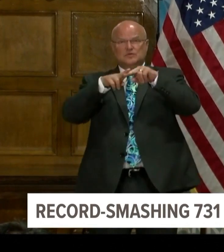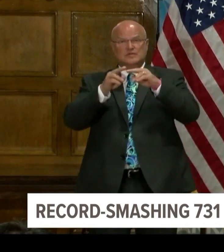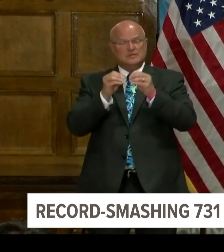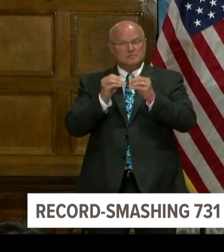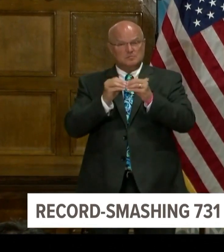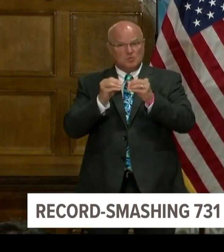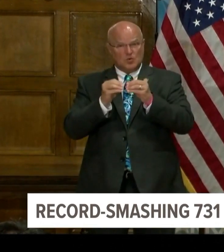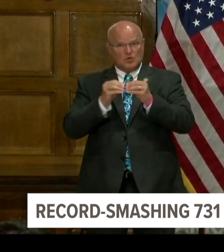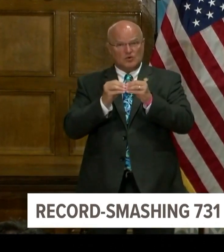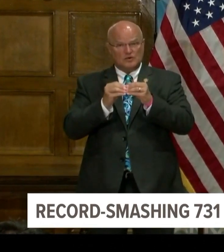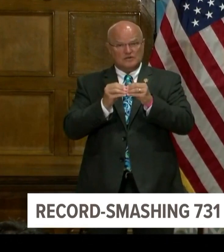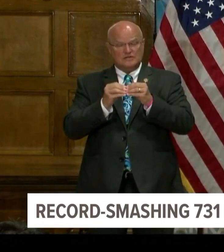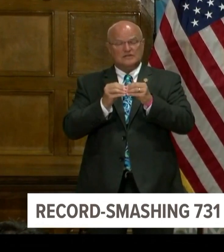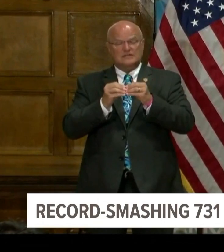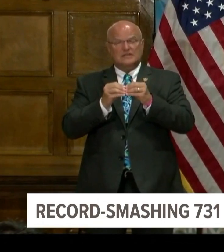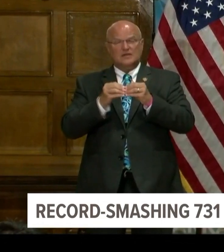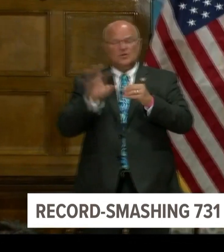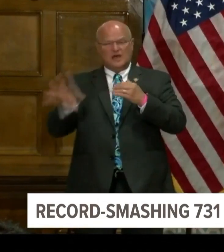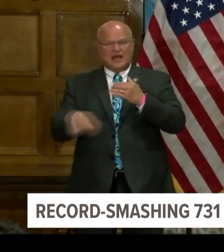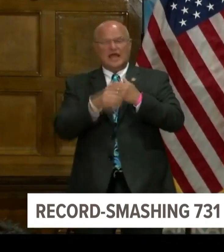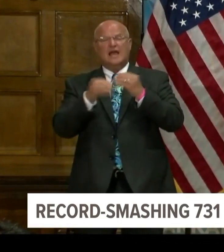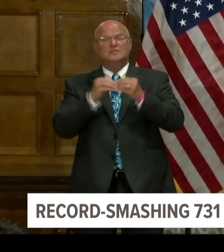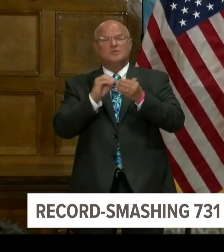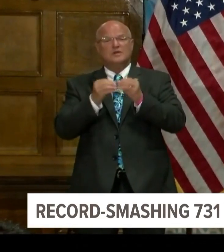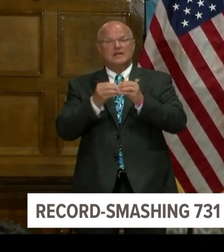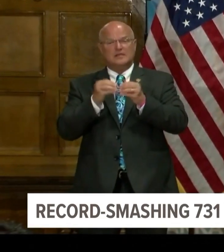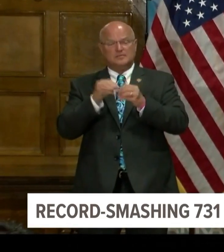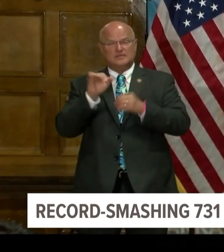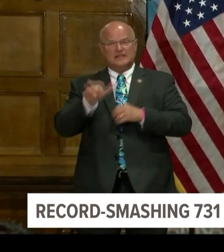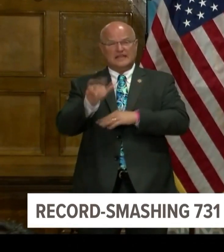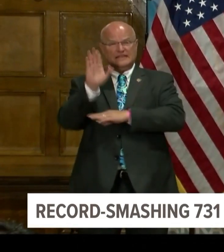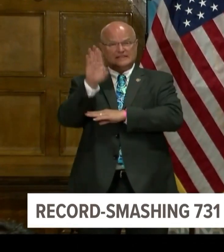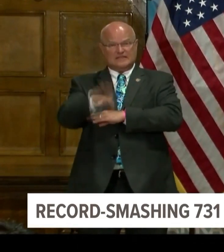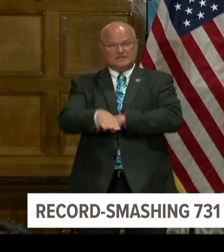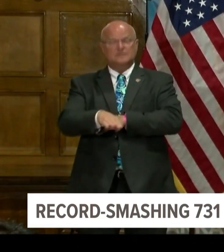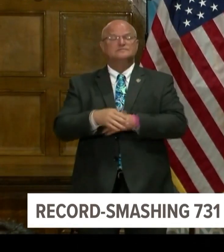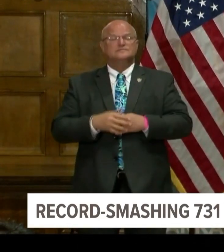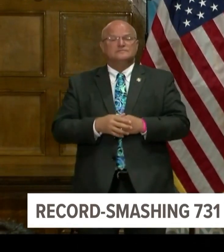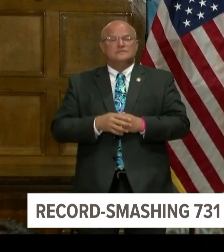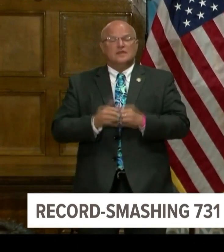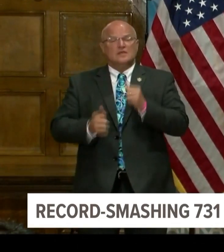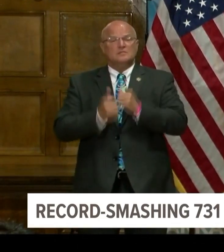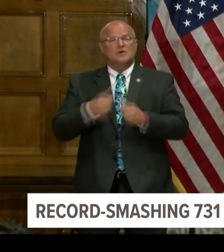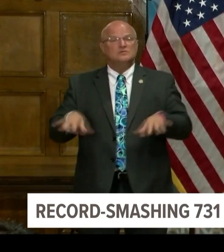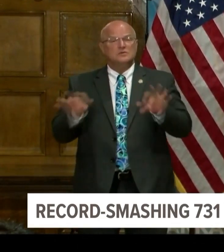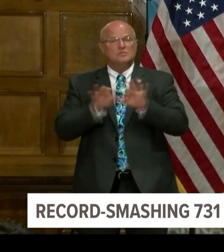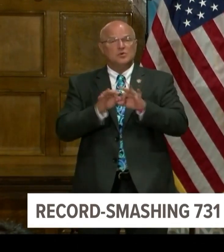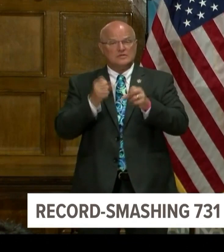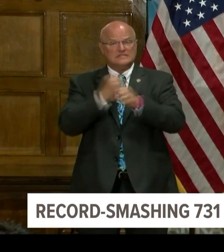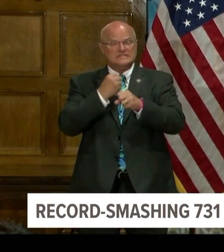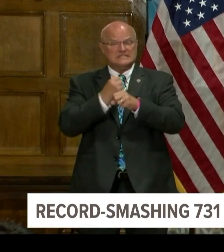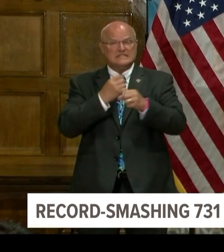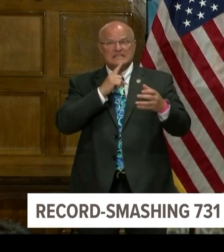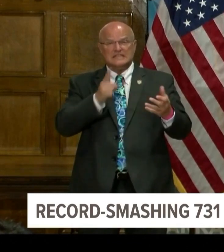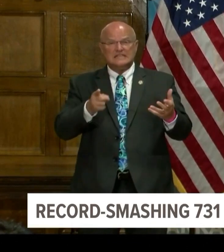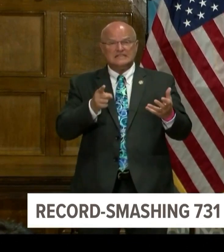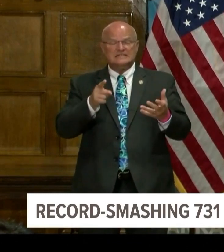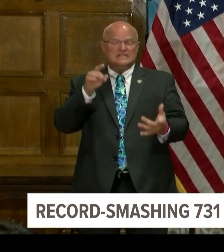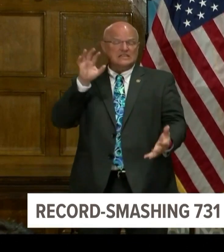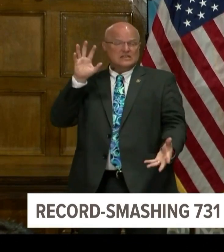know, since we'll add some more numbers into there. The most important statistic probably is